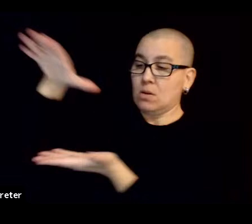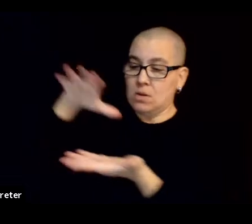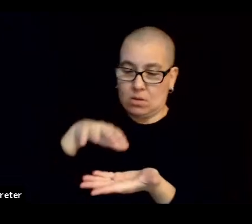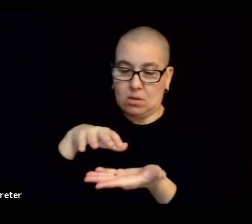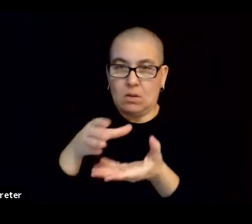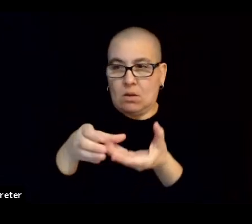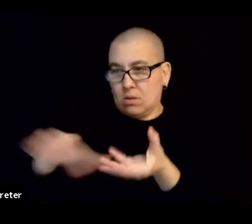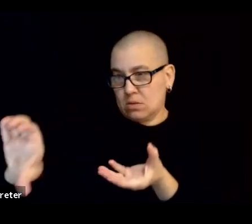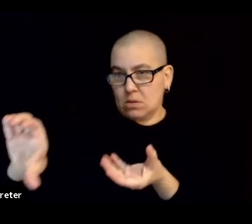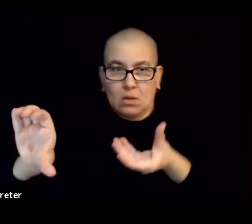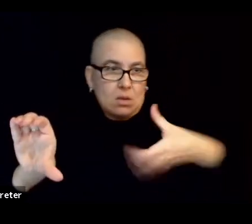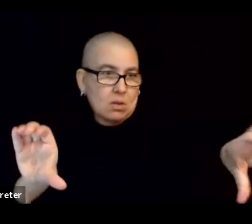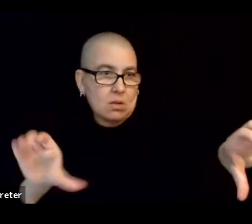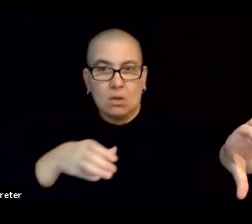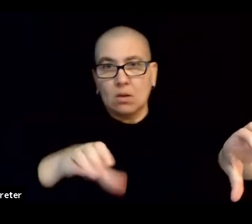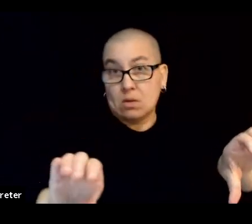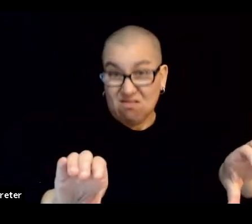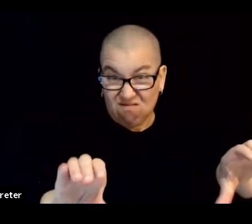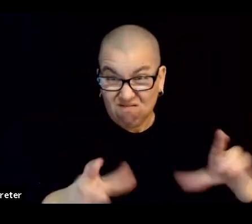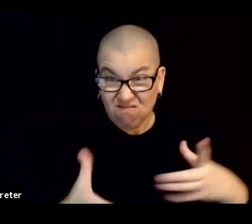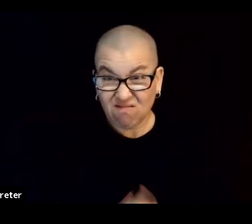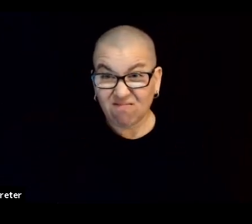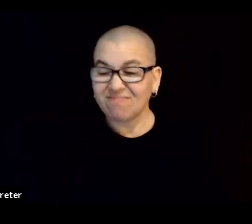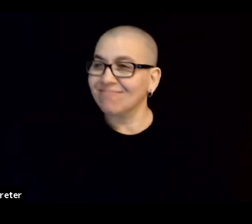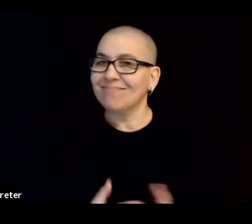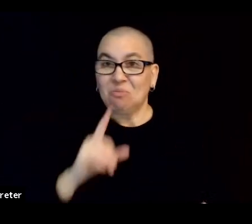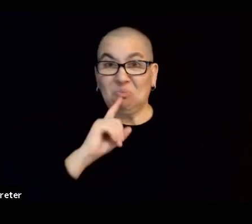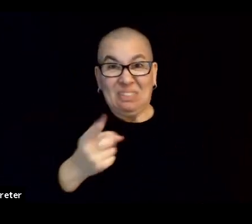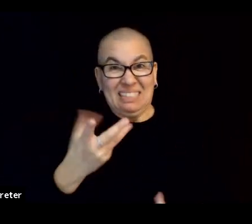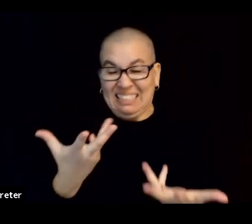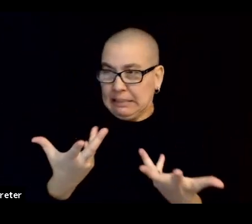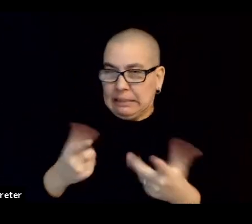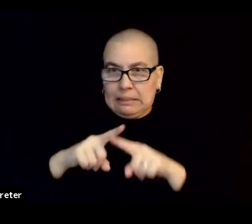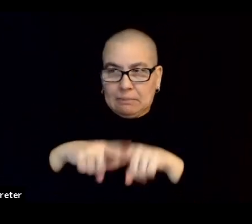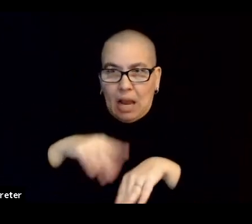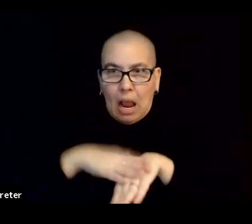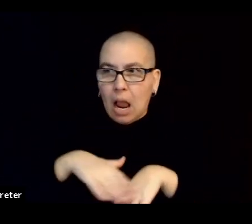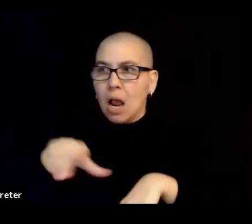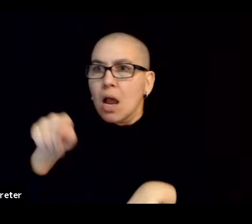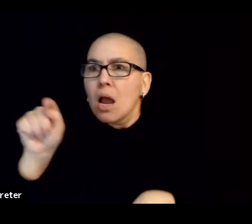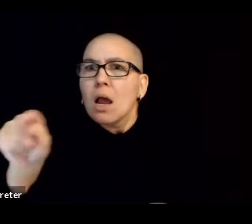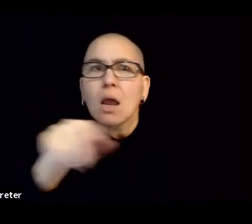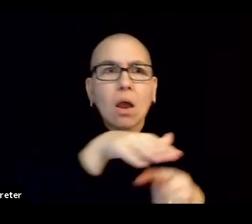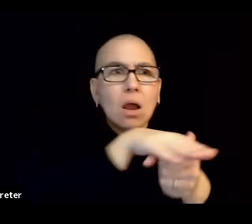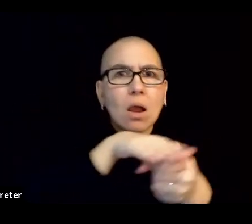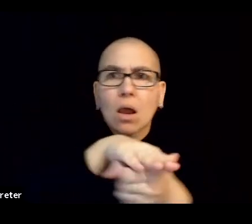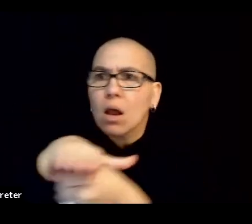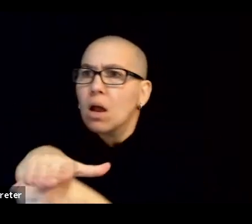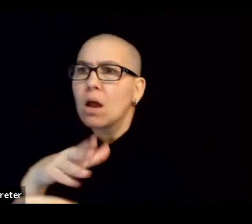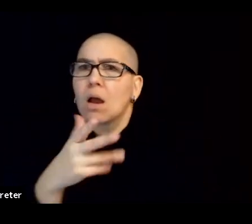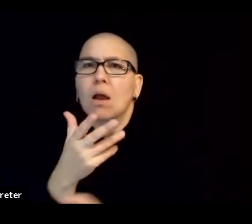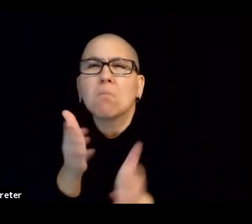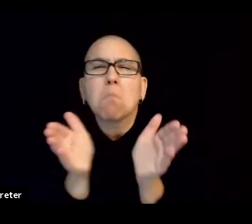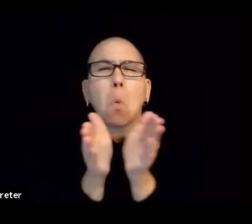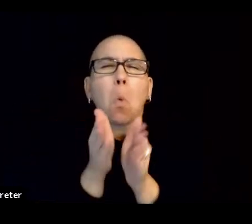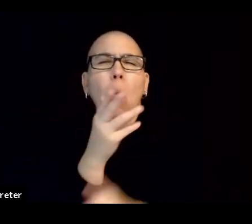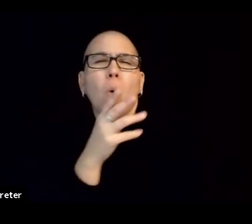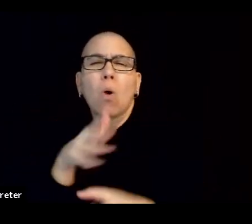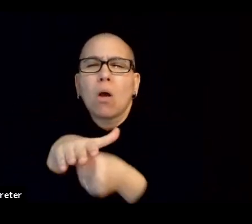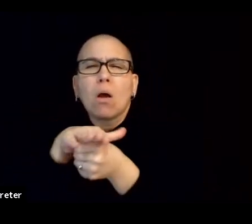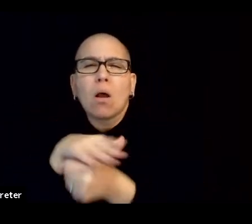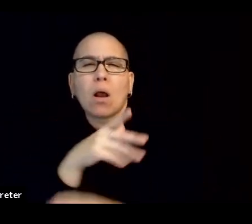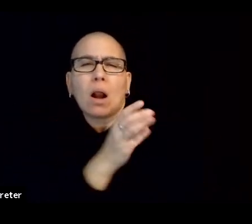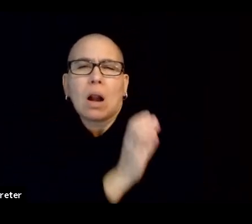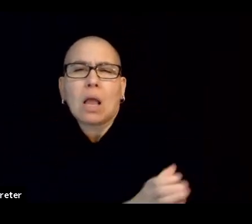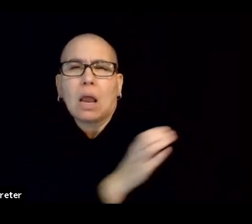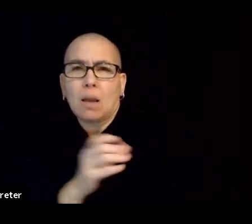local public health, along with a range of other vaccine administrators, to actually get the vaccines into the arms of eligible Minnesotans. And we're